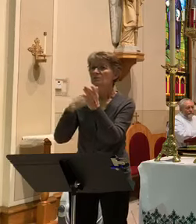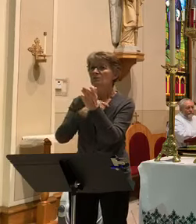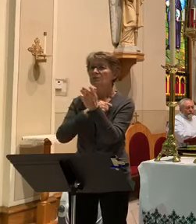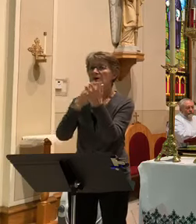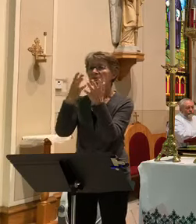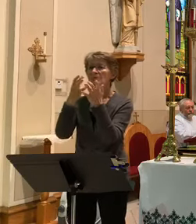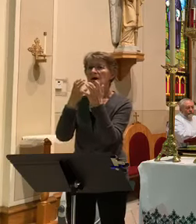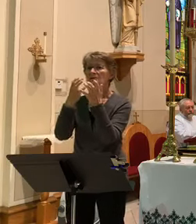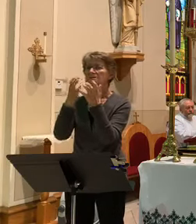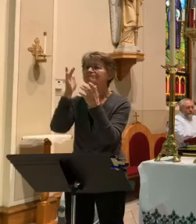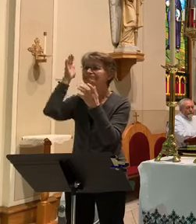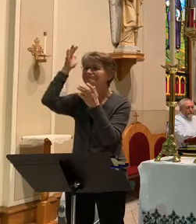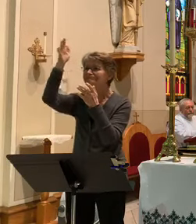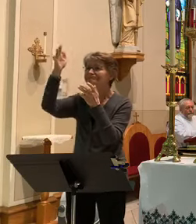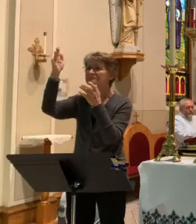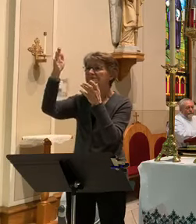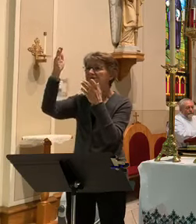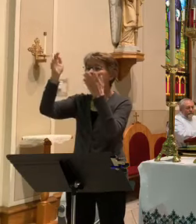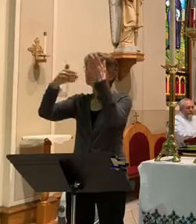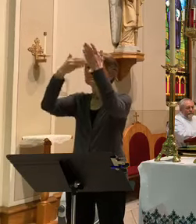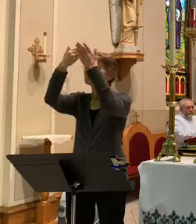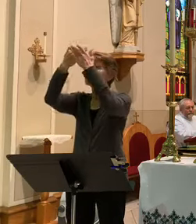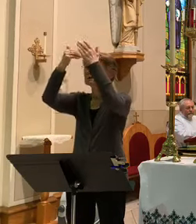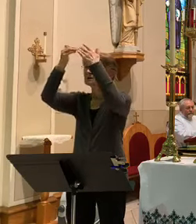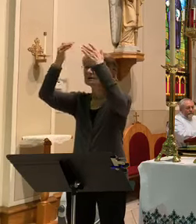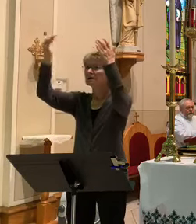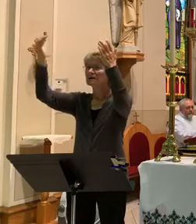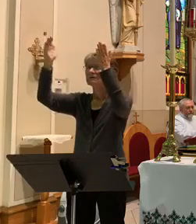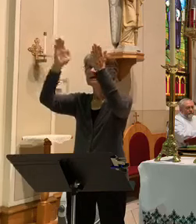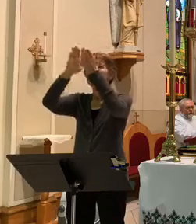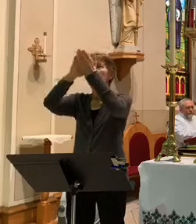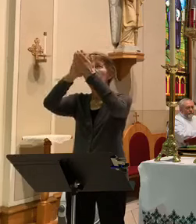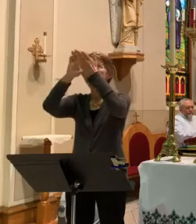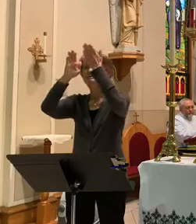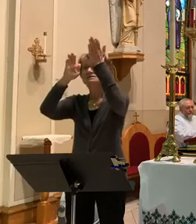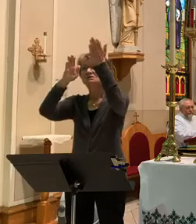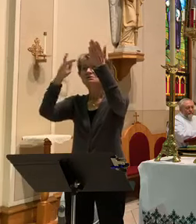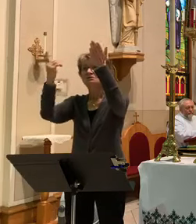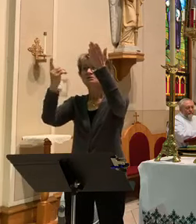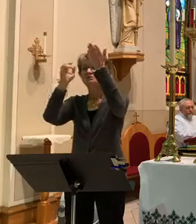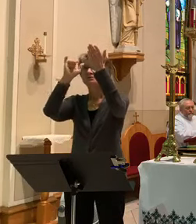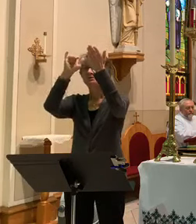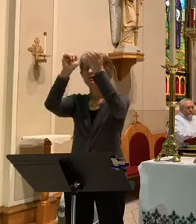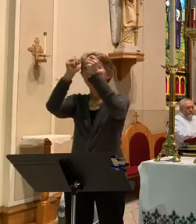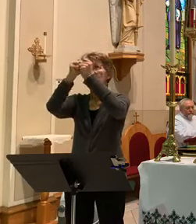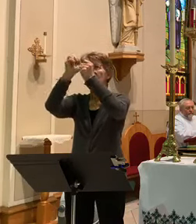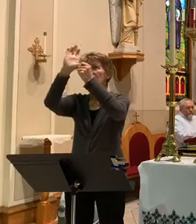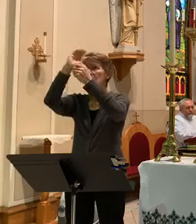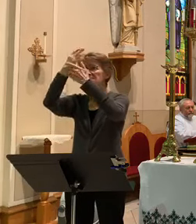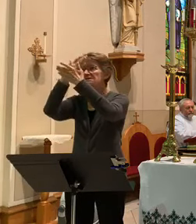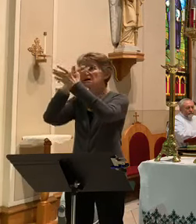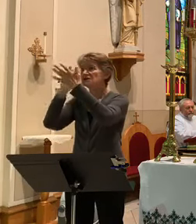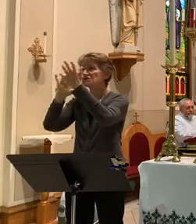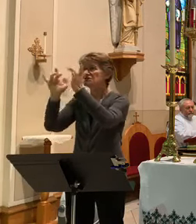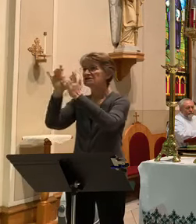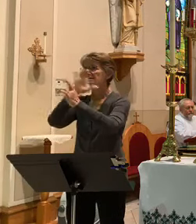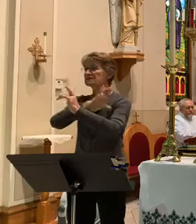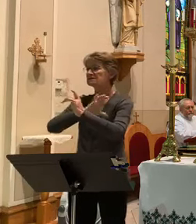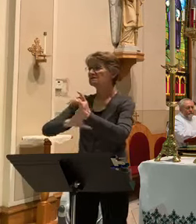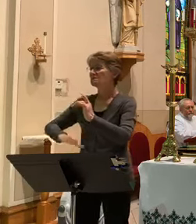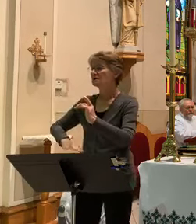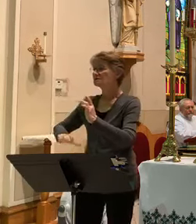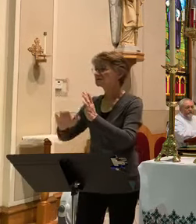we may merit to be co-heirs to eternal life and may praise and glorify you through your Son, Jesus